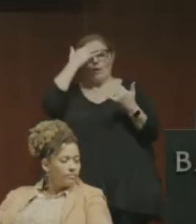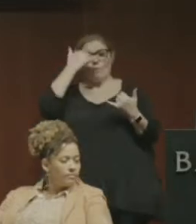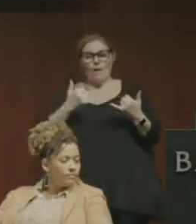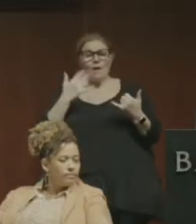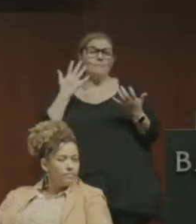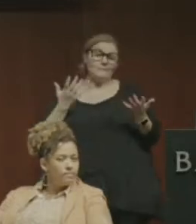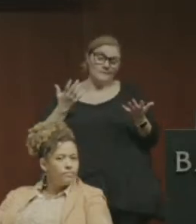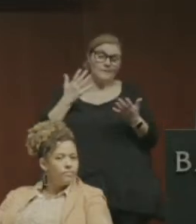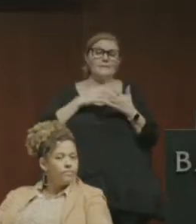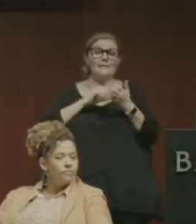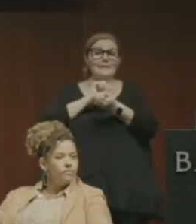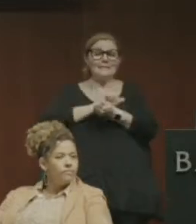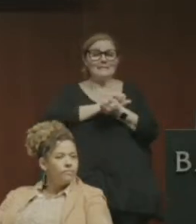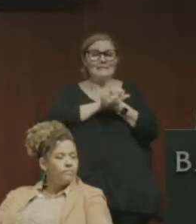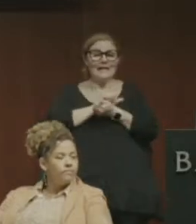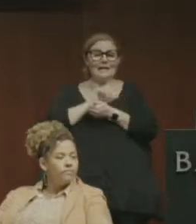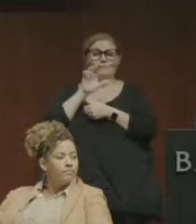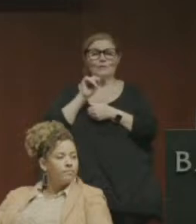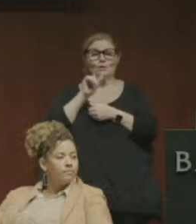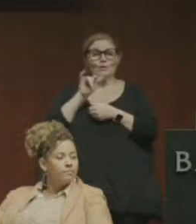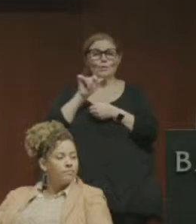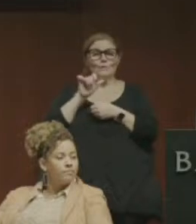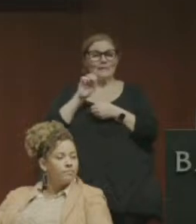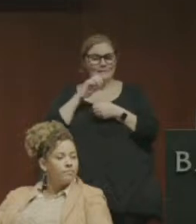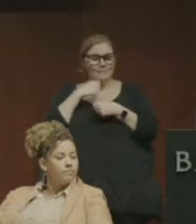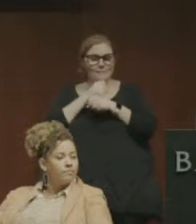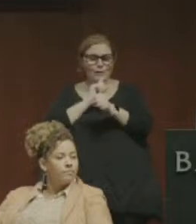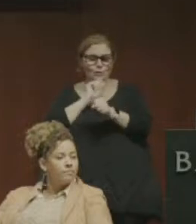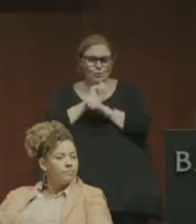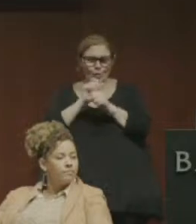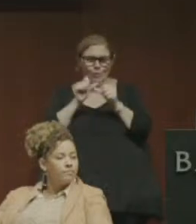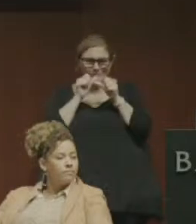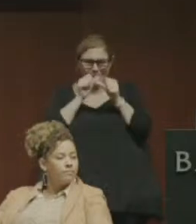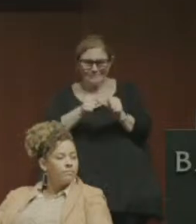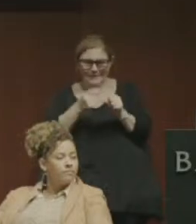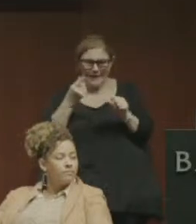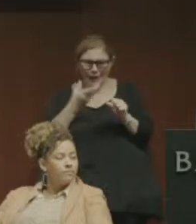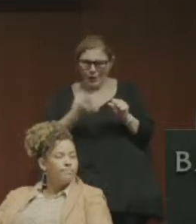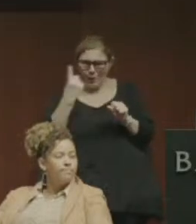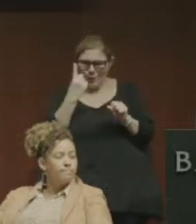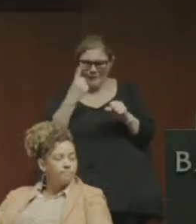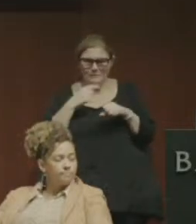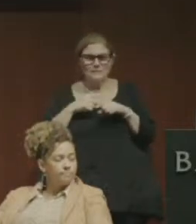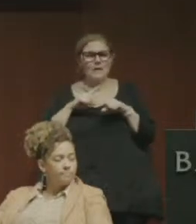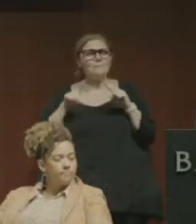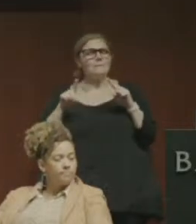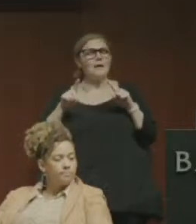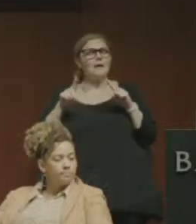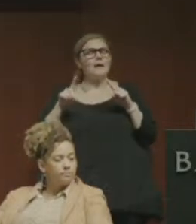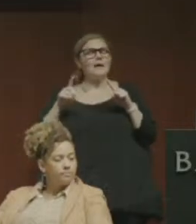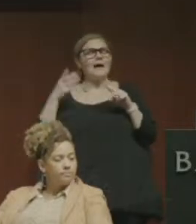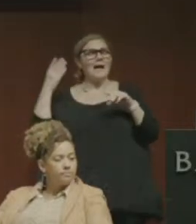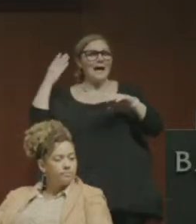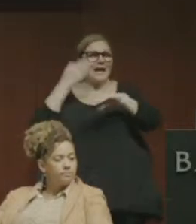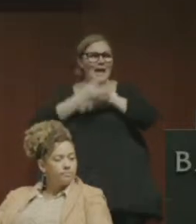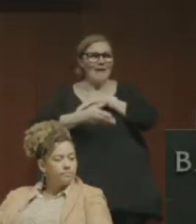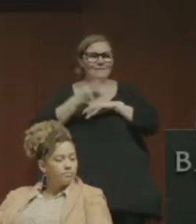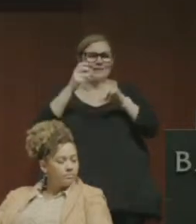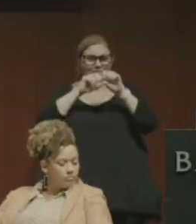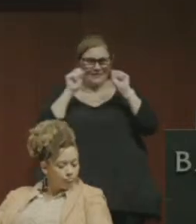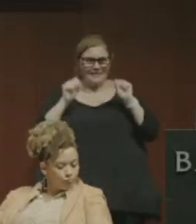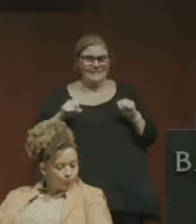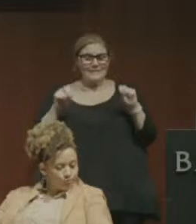in part, slavery and colonialism ensured that it would always be so. But even long after both